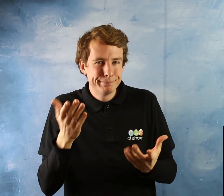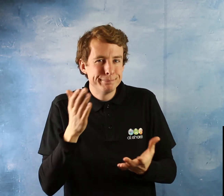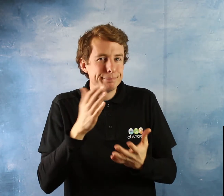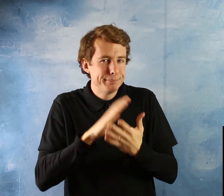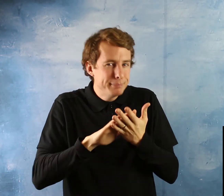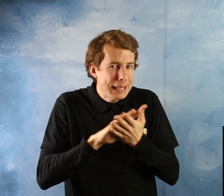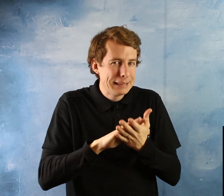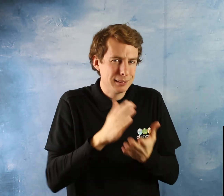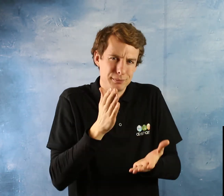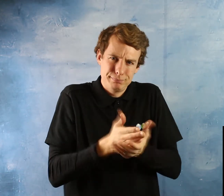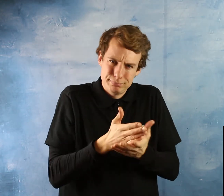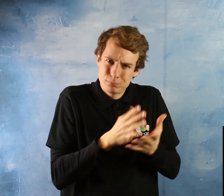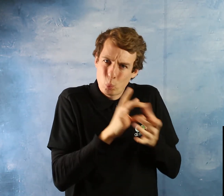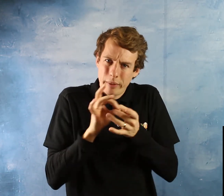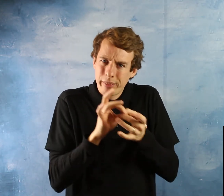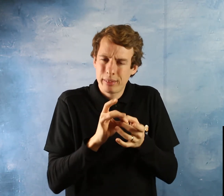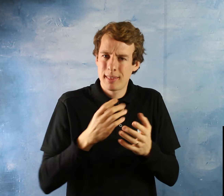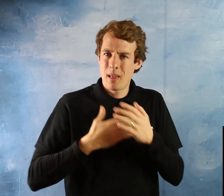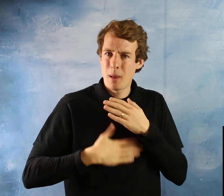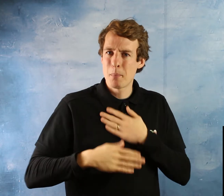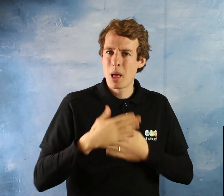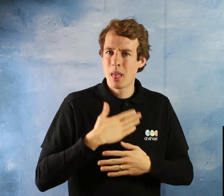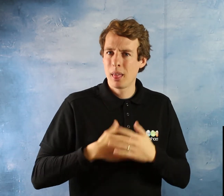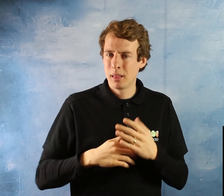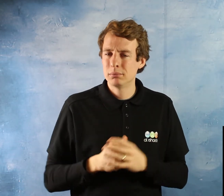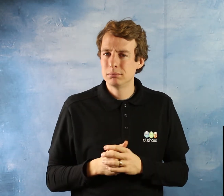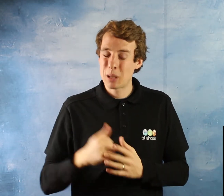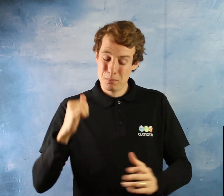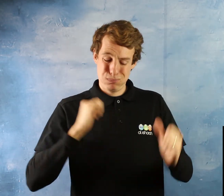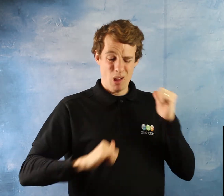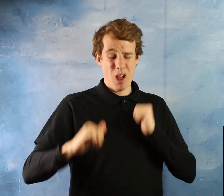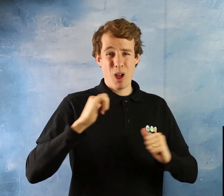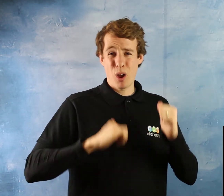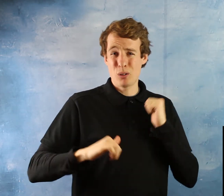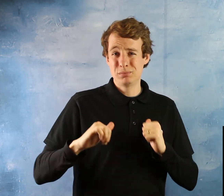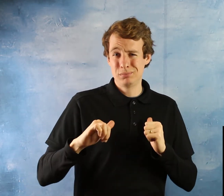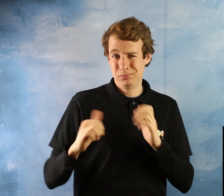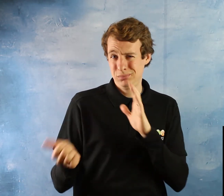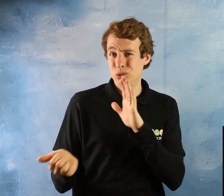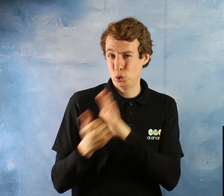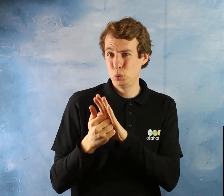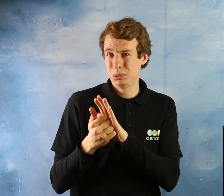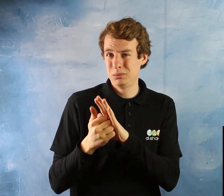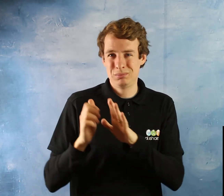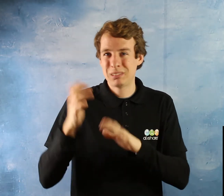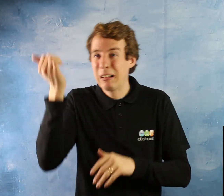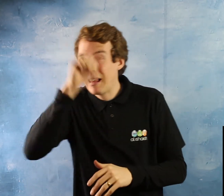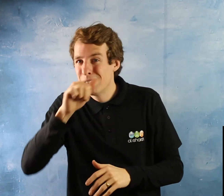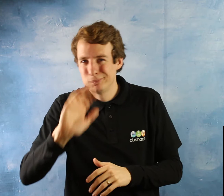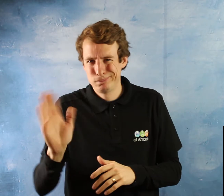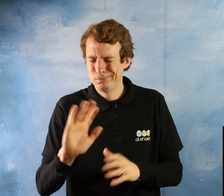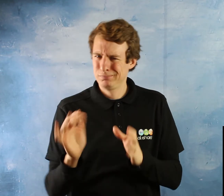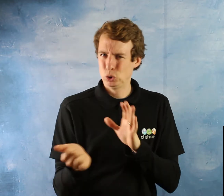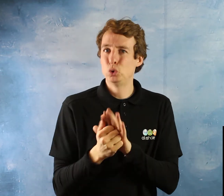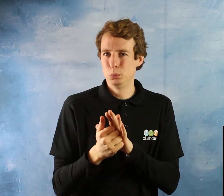doesn't, Allah doesn't like it. Even people don't like it. We know that. This is not wisdom. And even